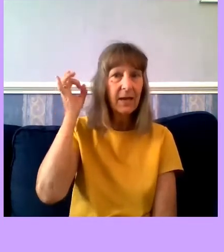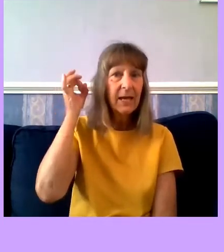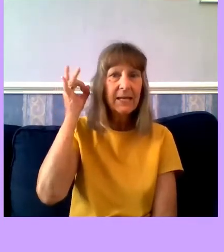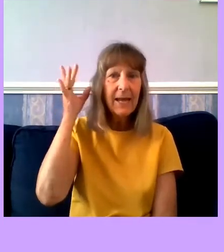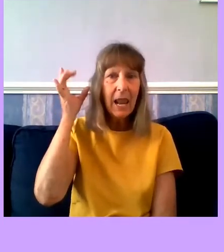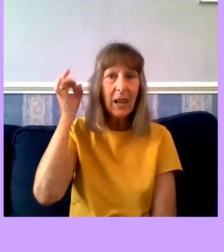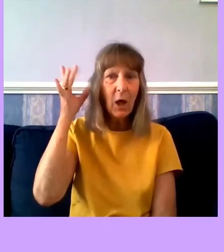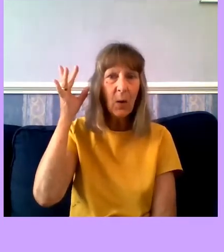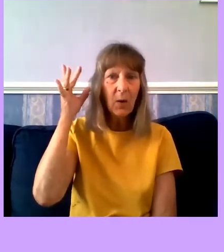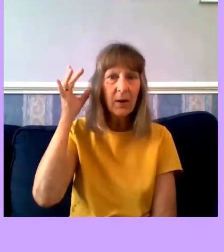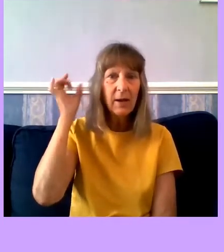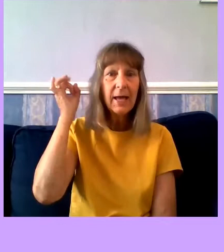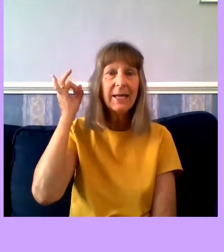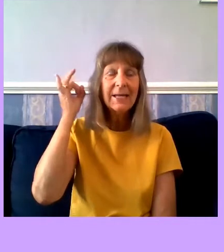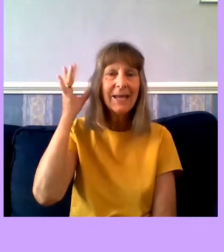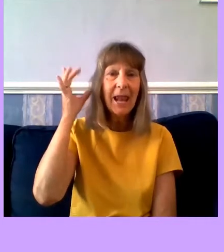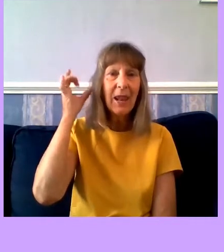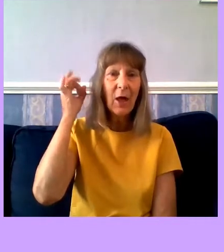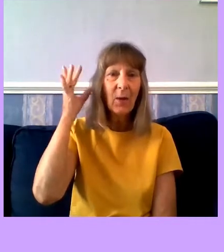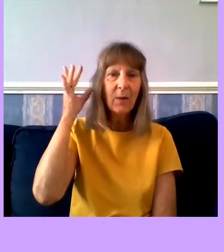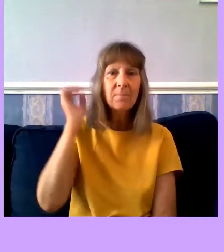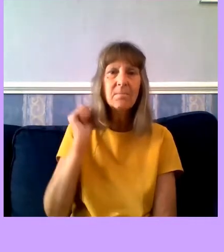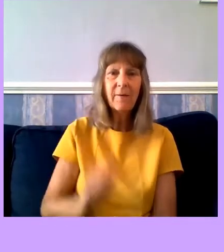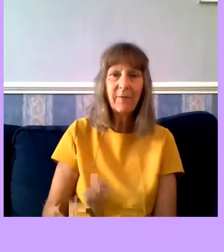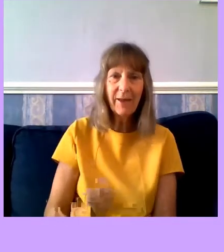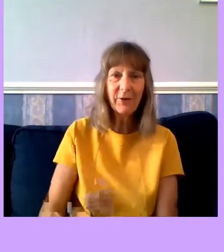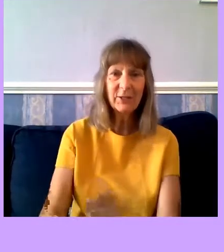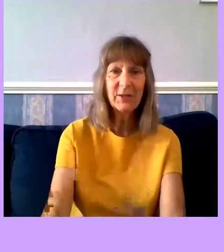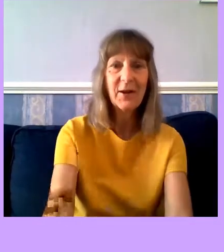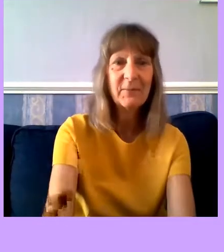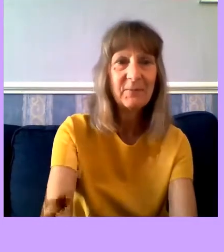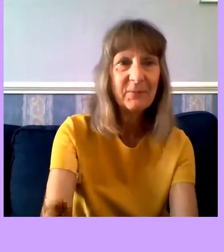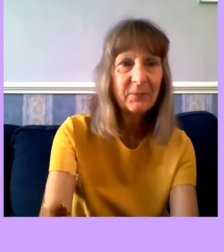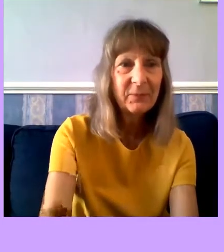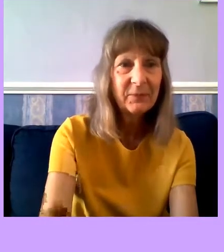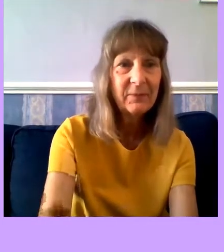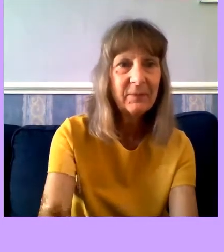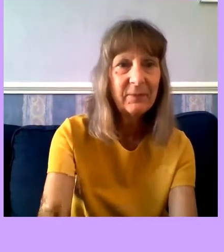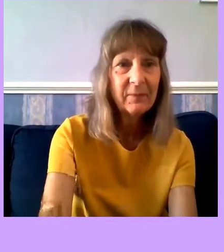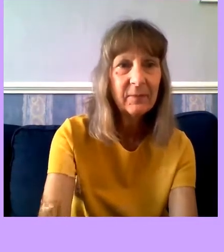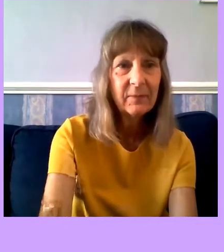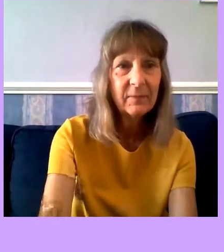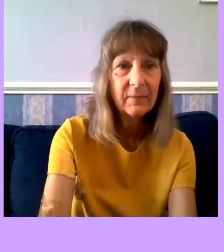ear. Yellow, yellow, my favorite sign.